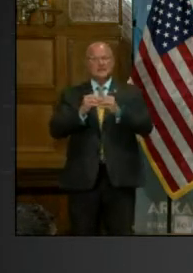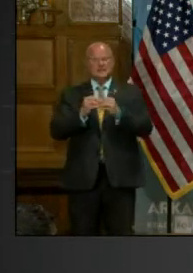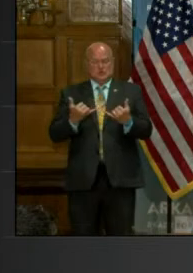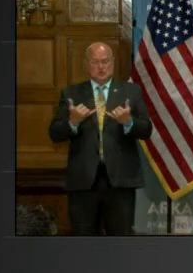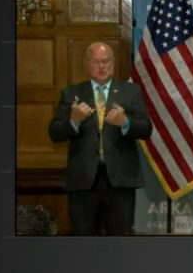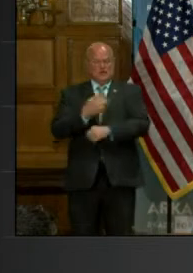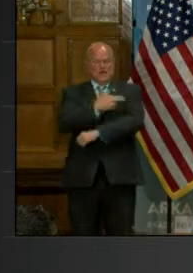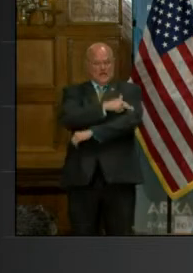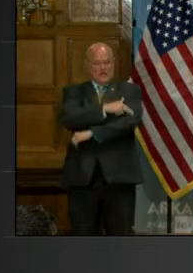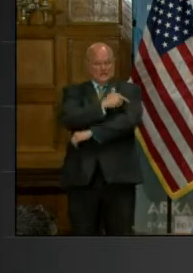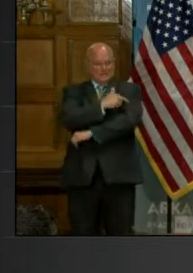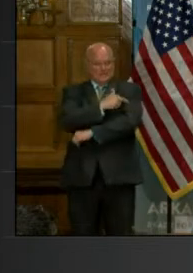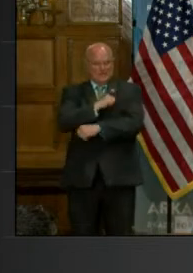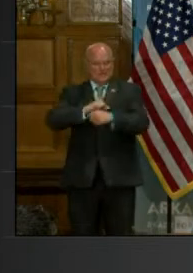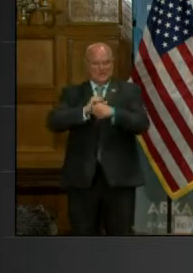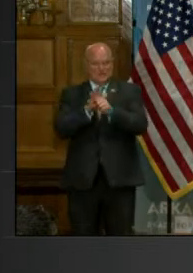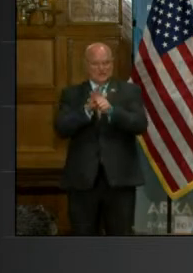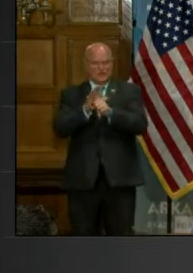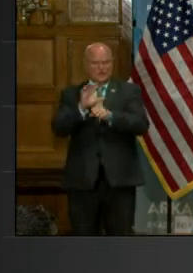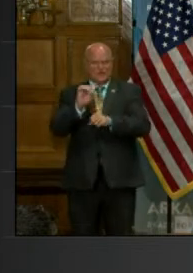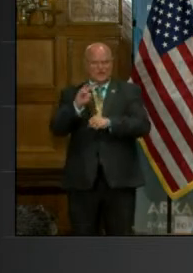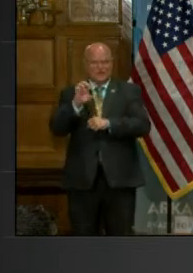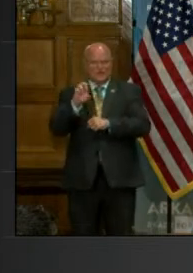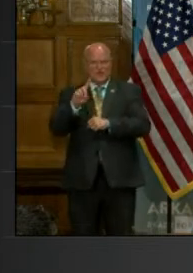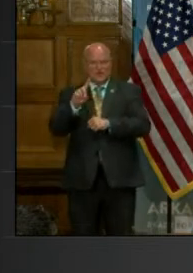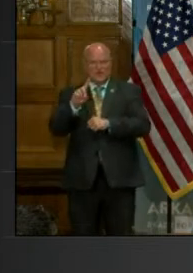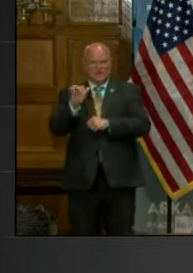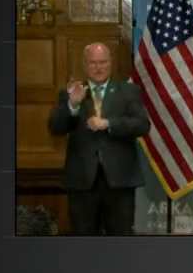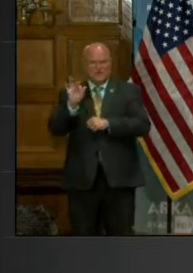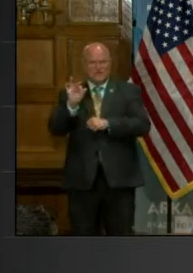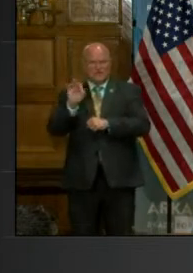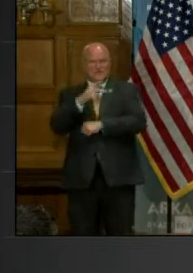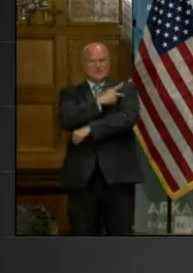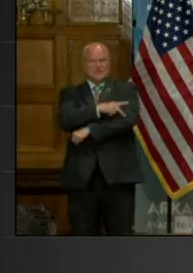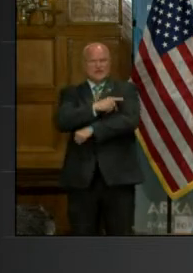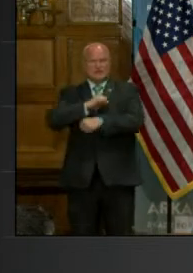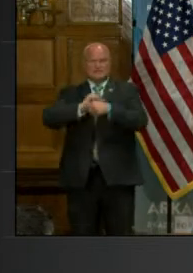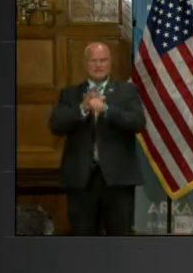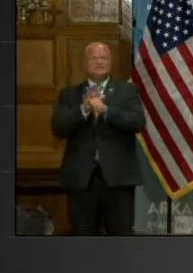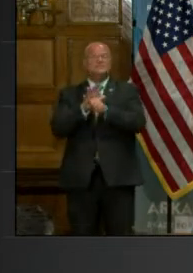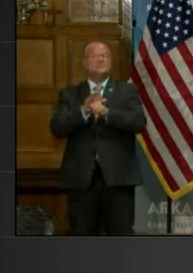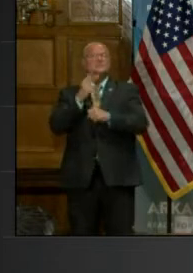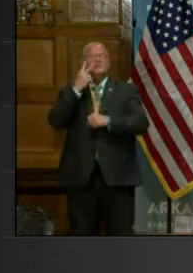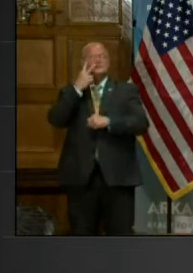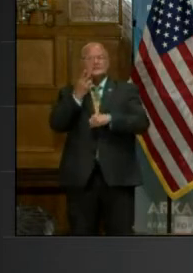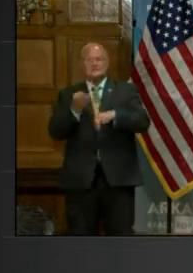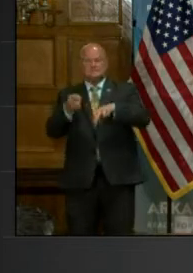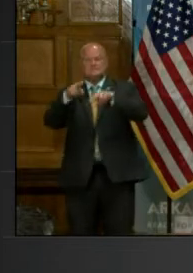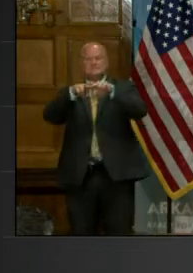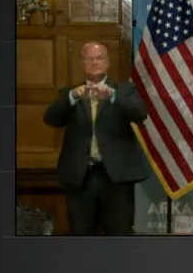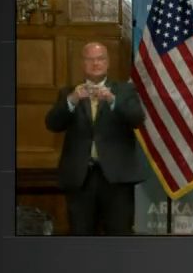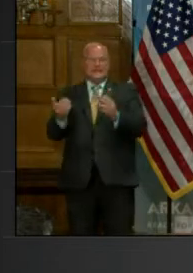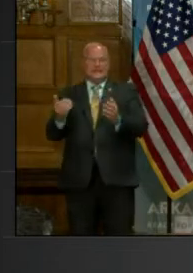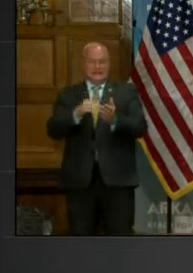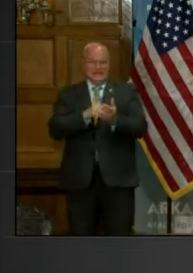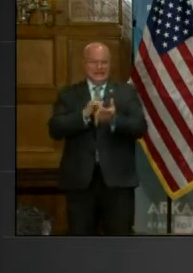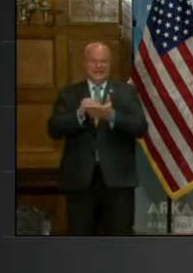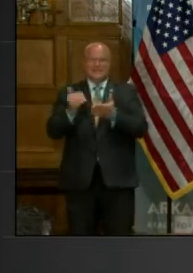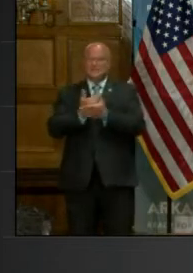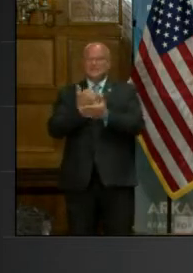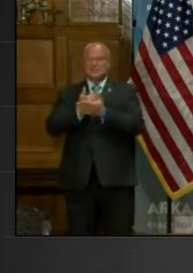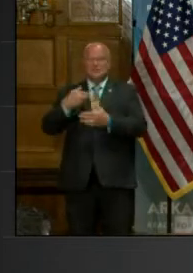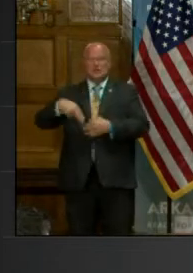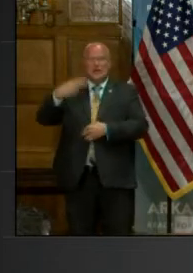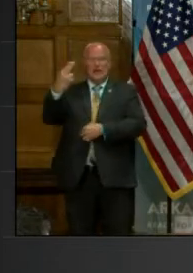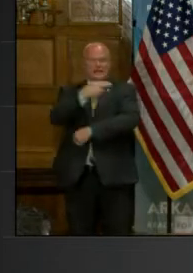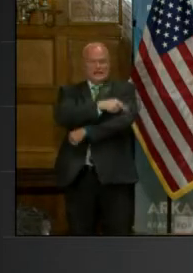currently hospitalized COVID patients, you can see where we jumped up there again. that has a new height